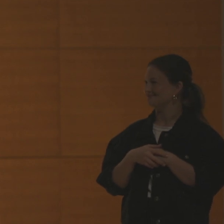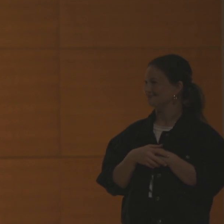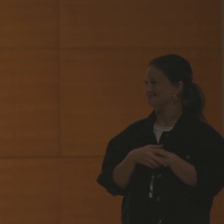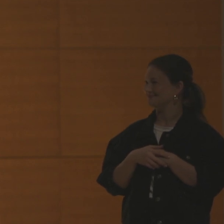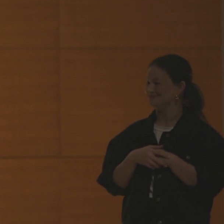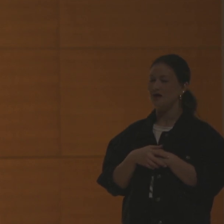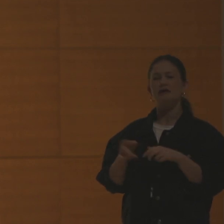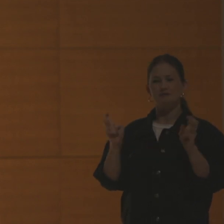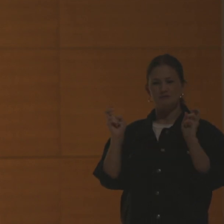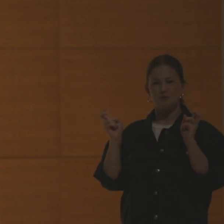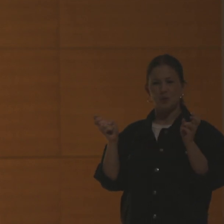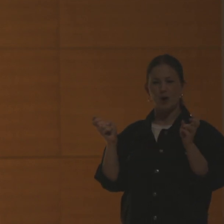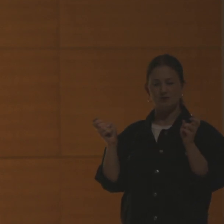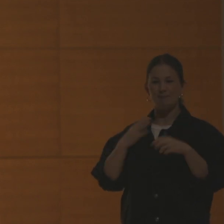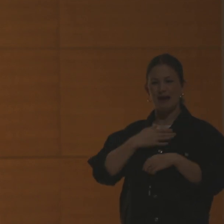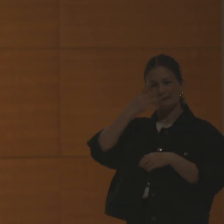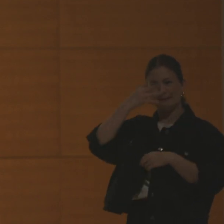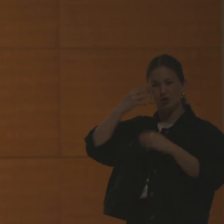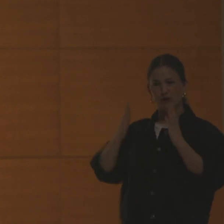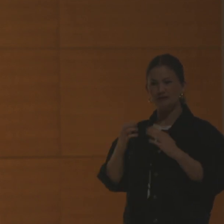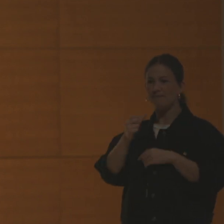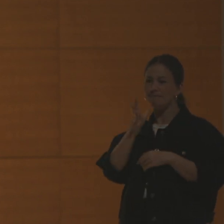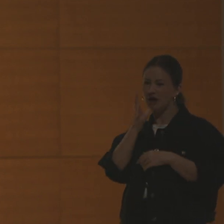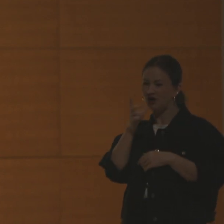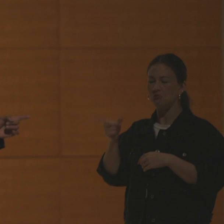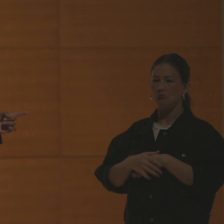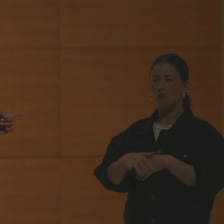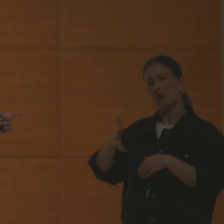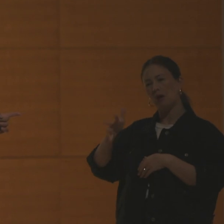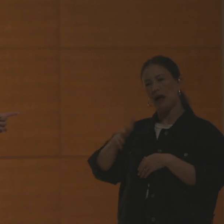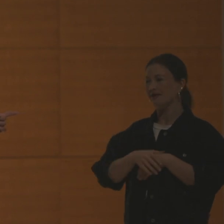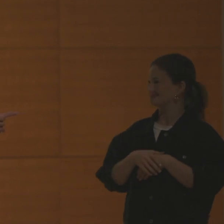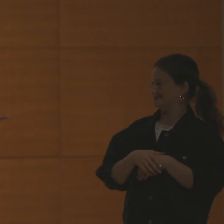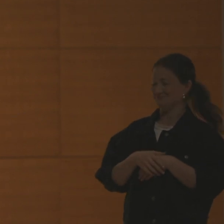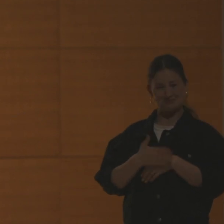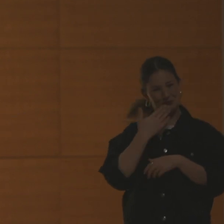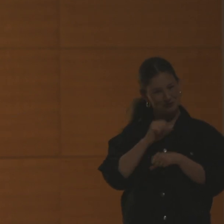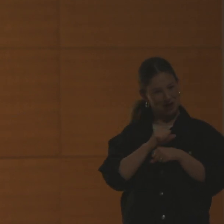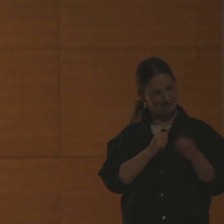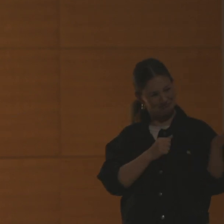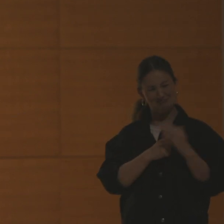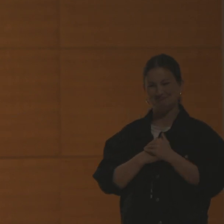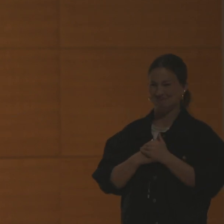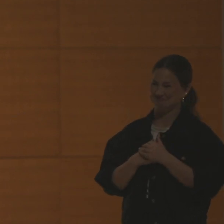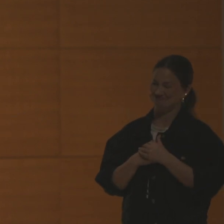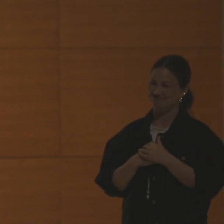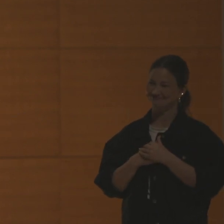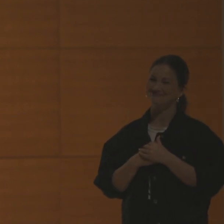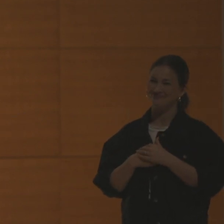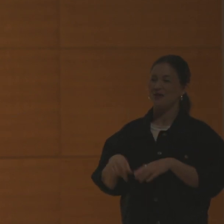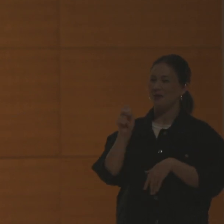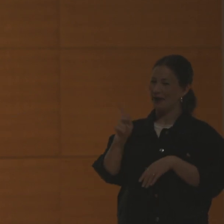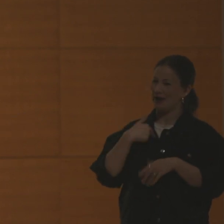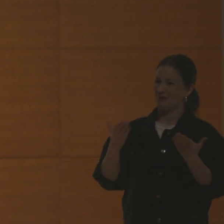To quote my Pakistani immigrant mother, not bad. Very well done, by the way. Excellent translation. Indeed, I am